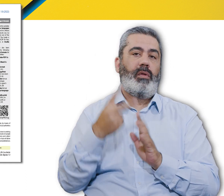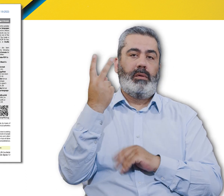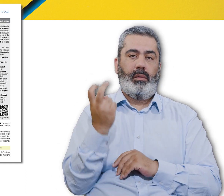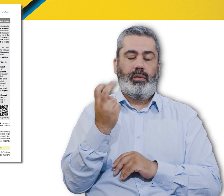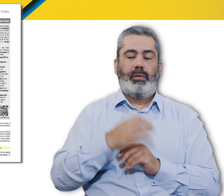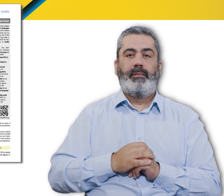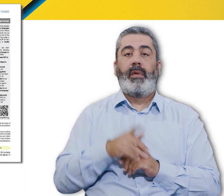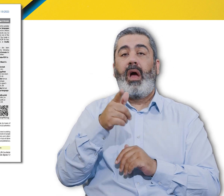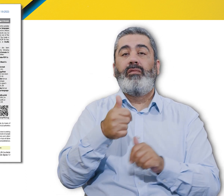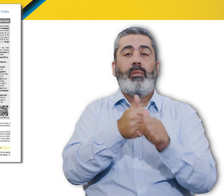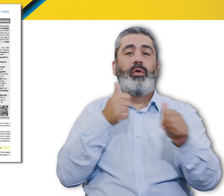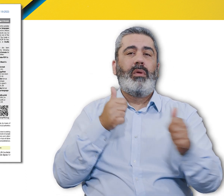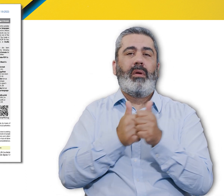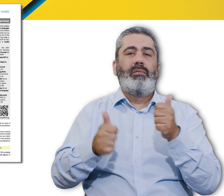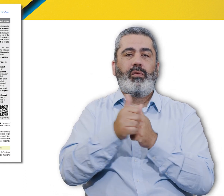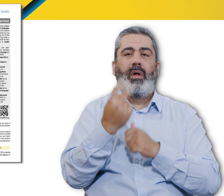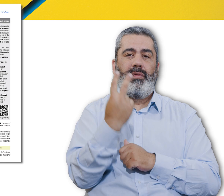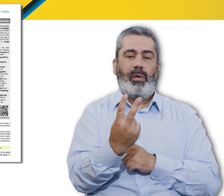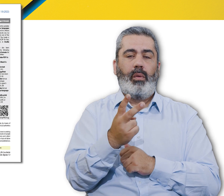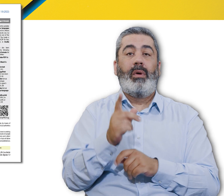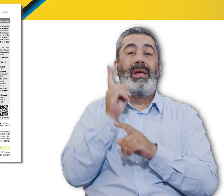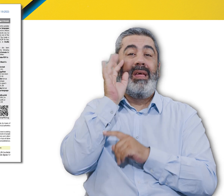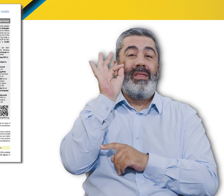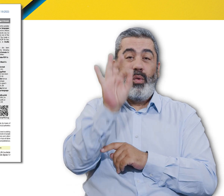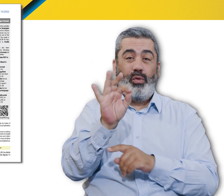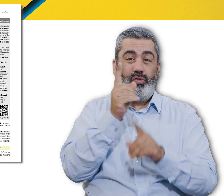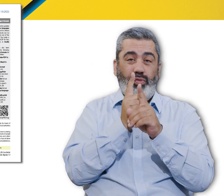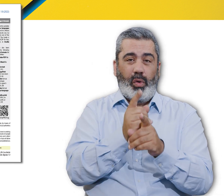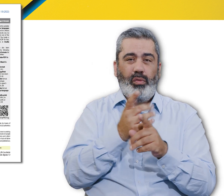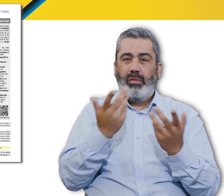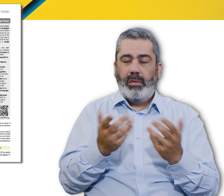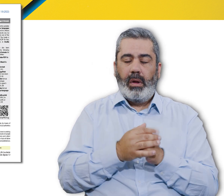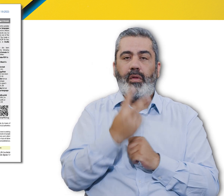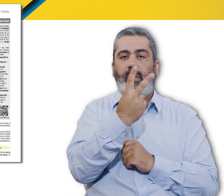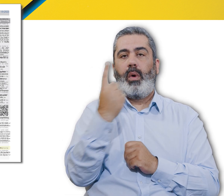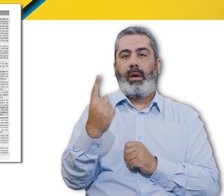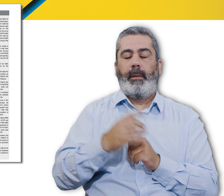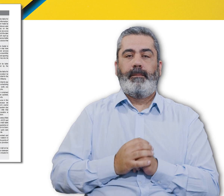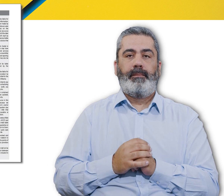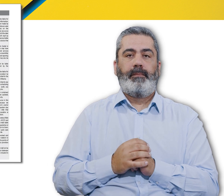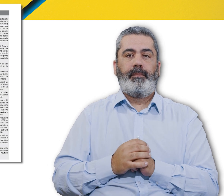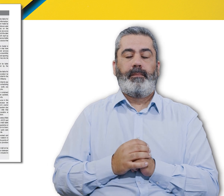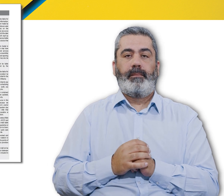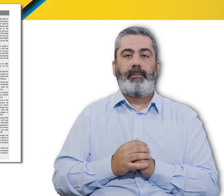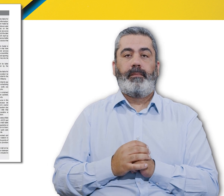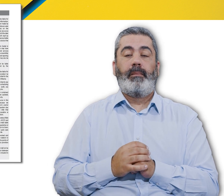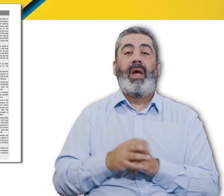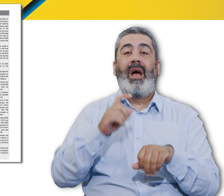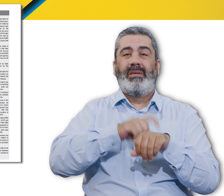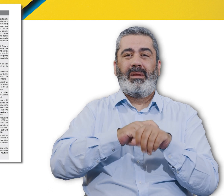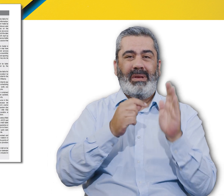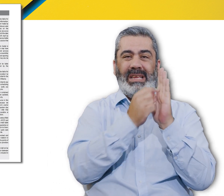by the Project Accessible Tourism, for All, in the framework of the Inter-IPA Cross-Border Cooperation Programme